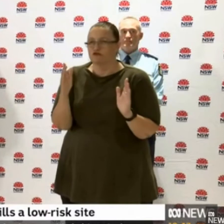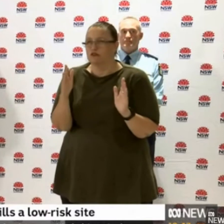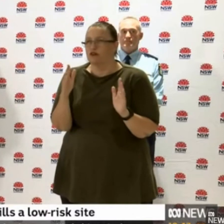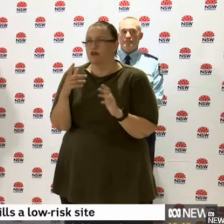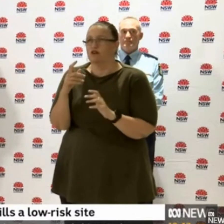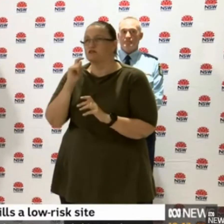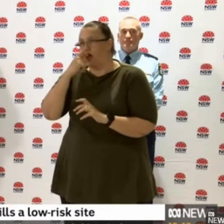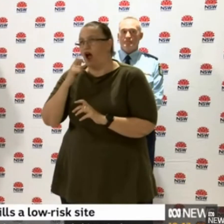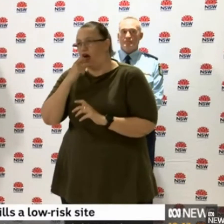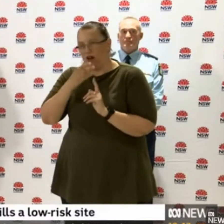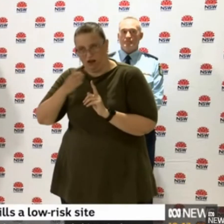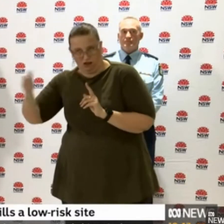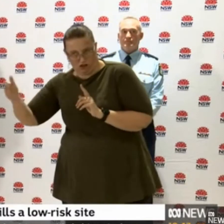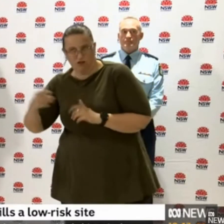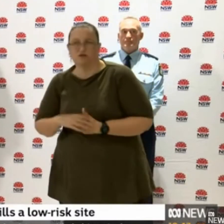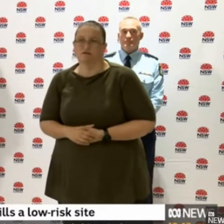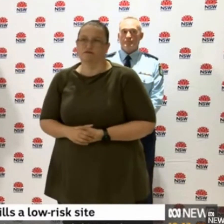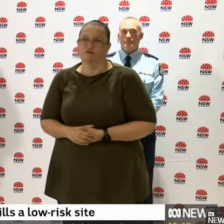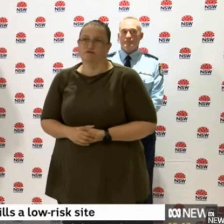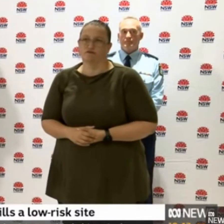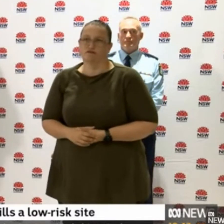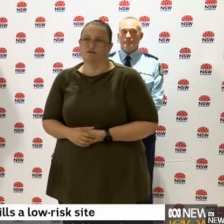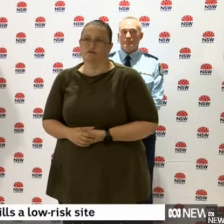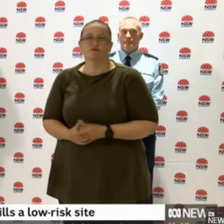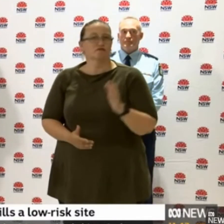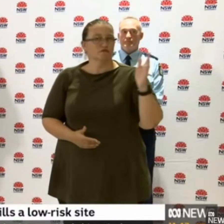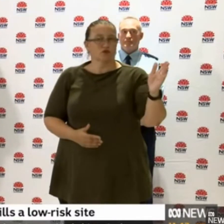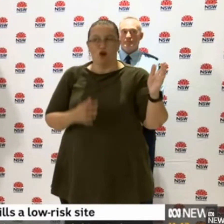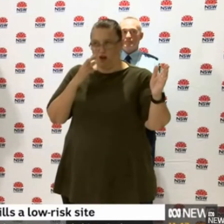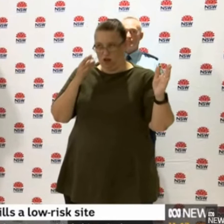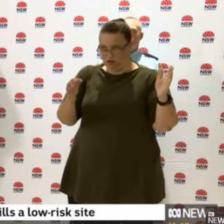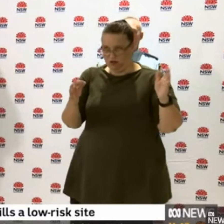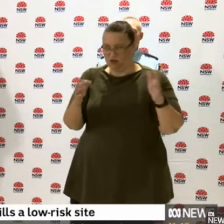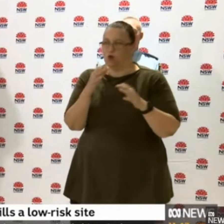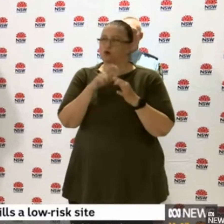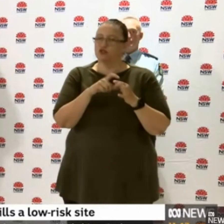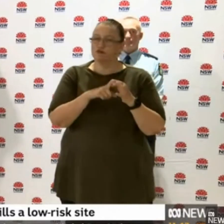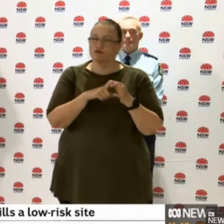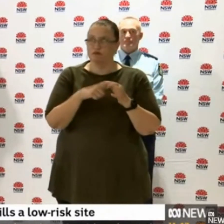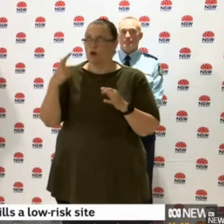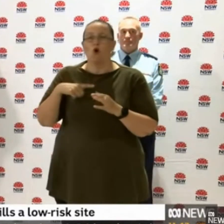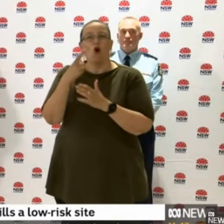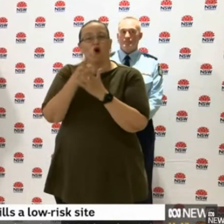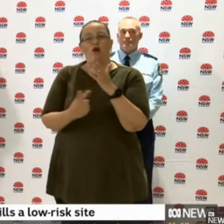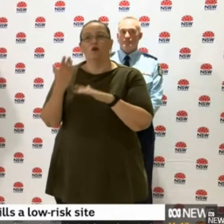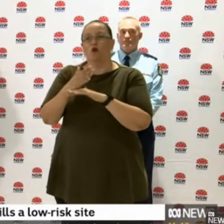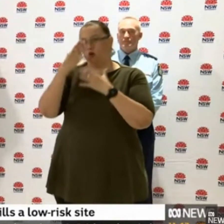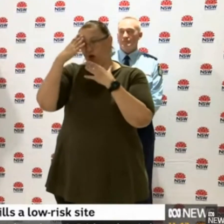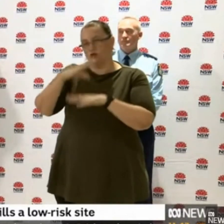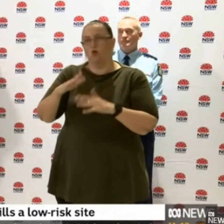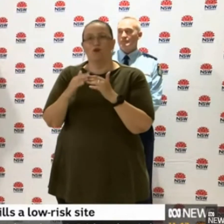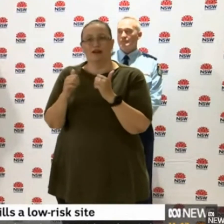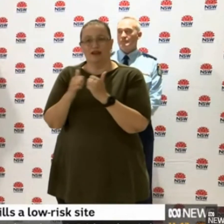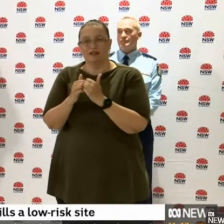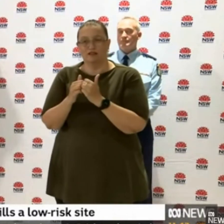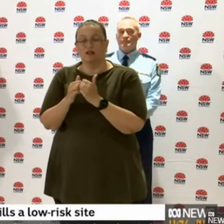works weekends in the hotel quarantine system, his last negative salivary test was on the 6th. But then